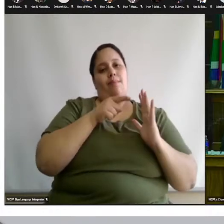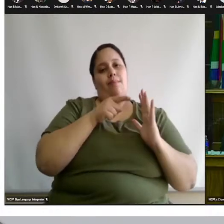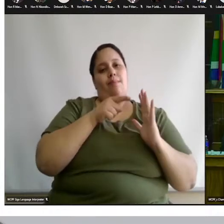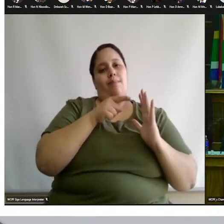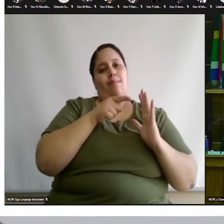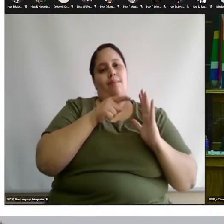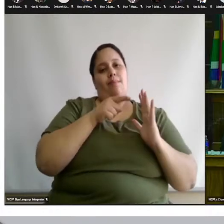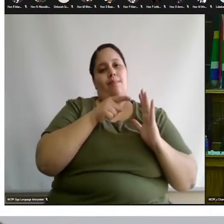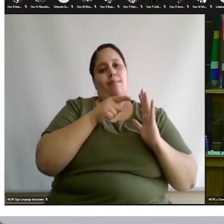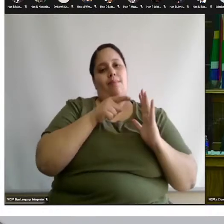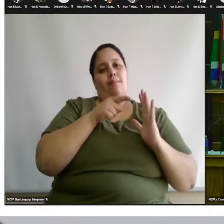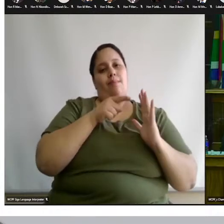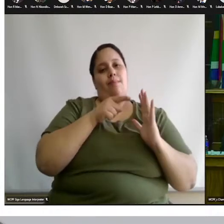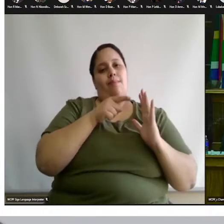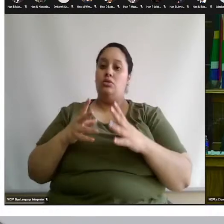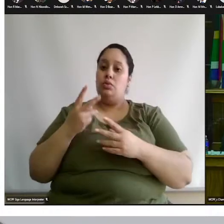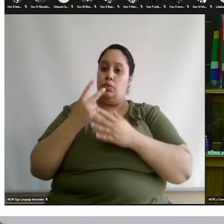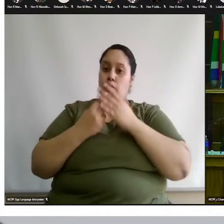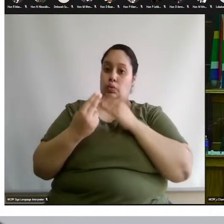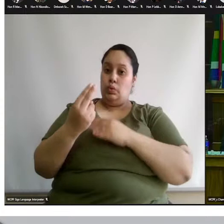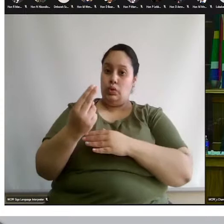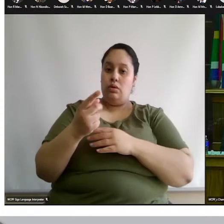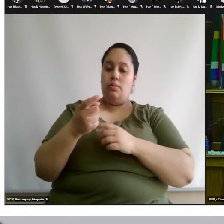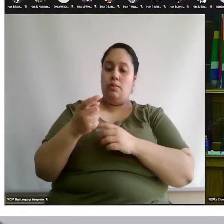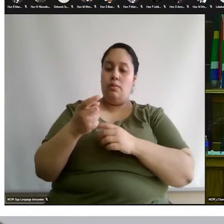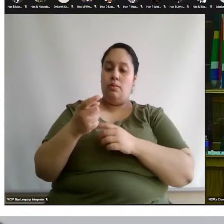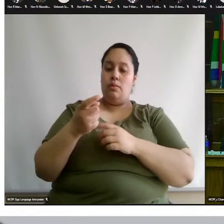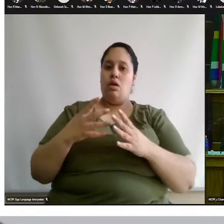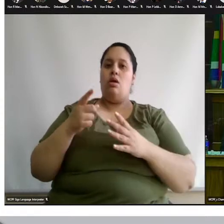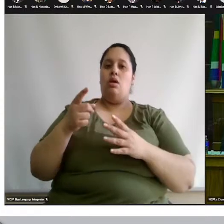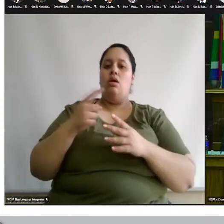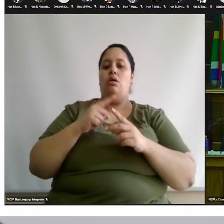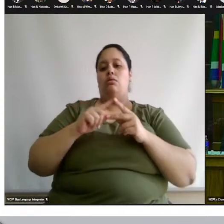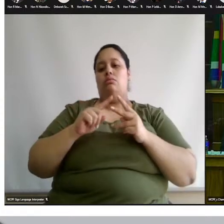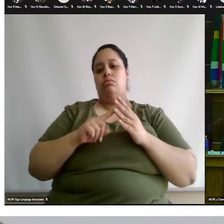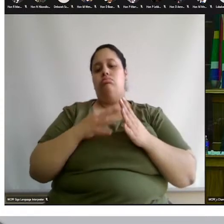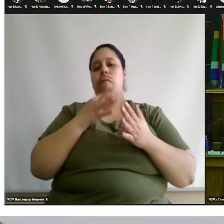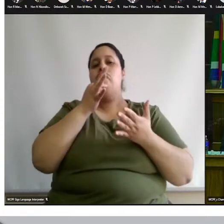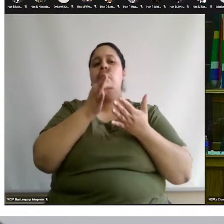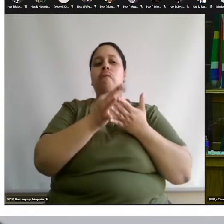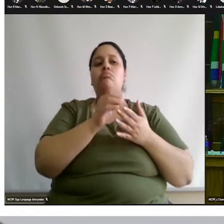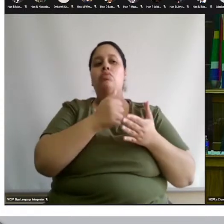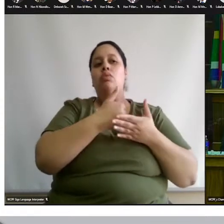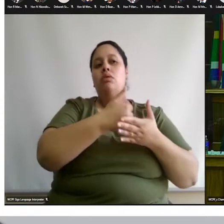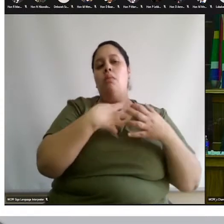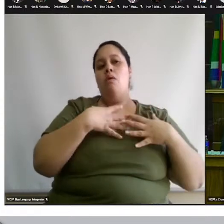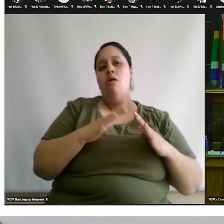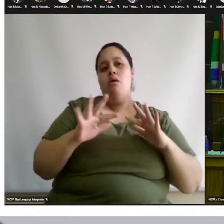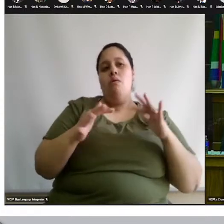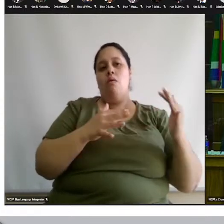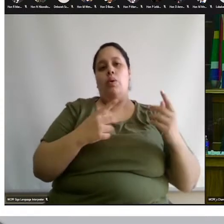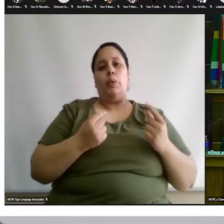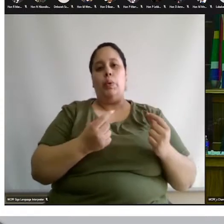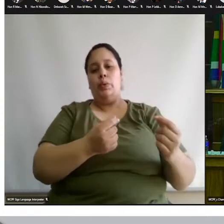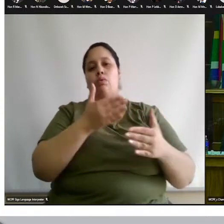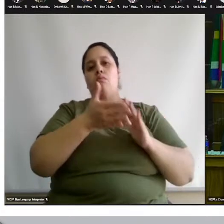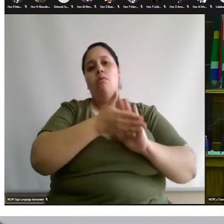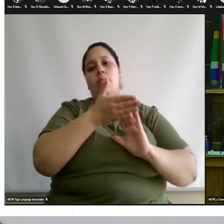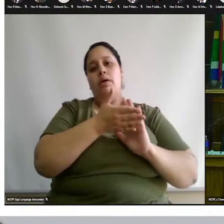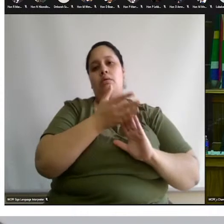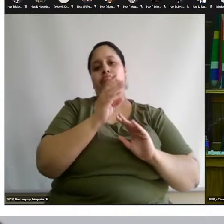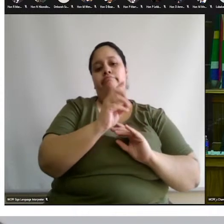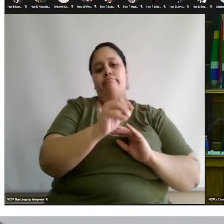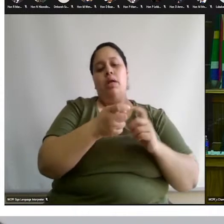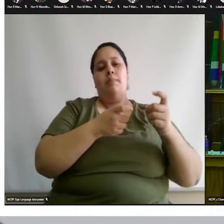sustainability. The managers had several recommendations to assist the owner in the operations and management